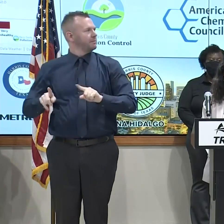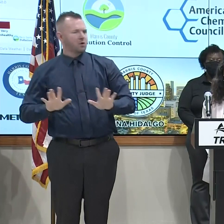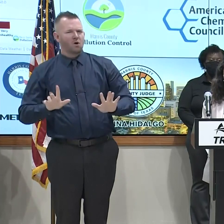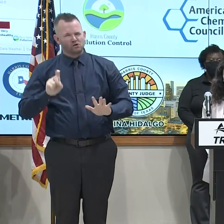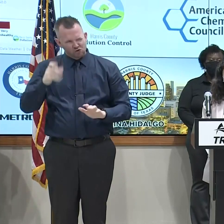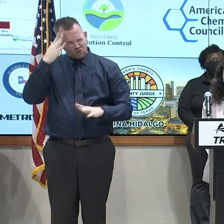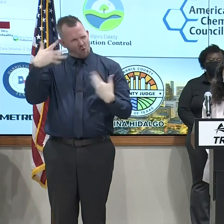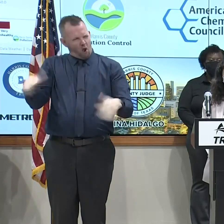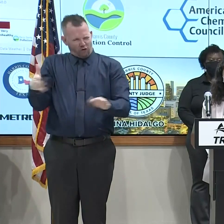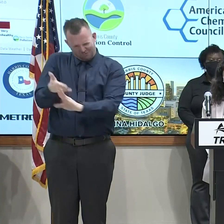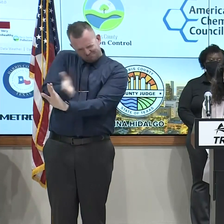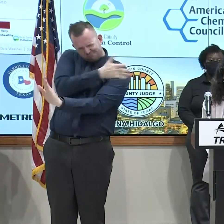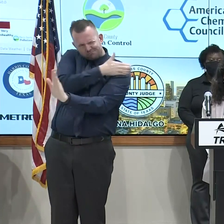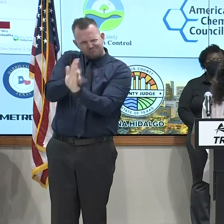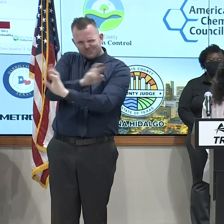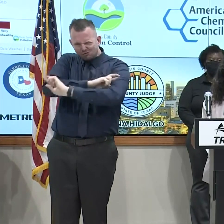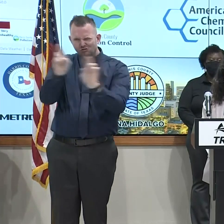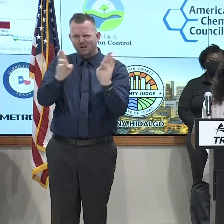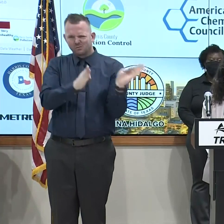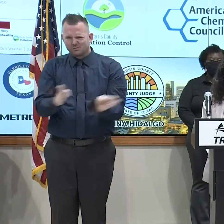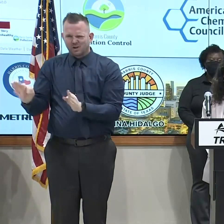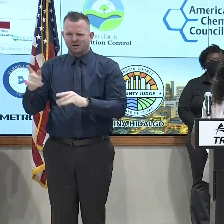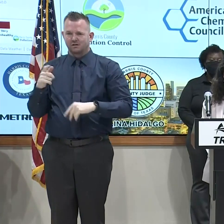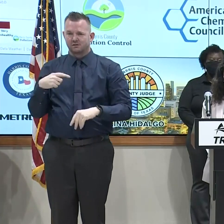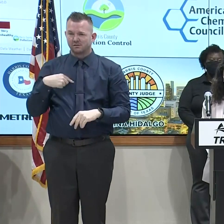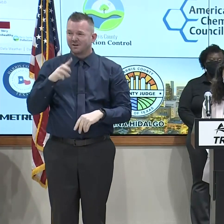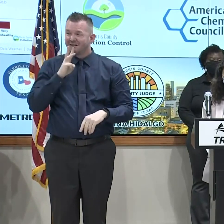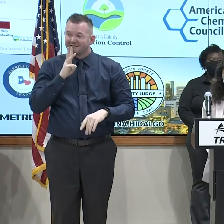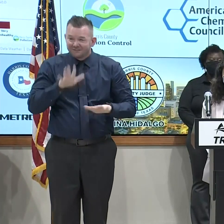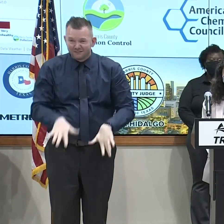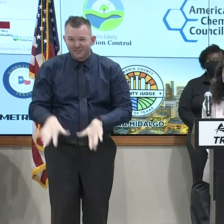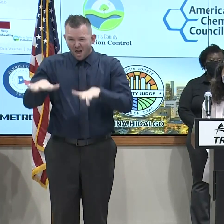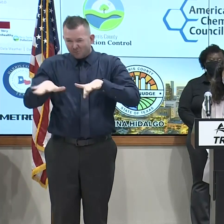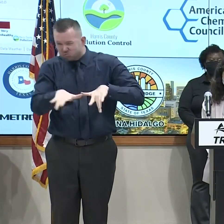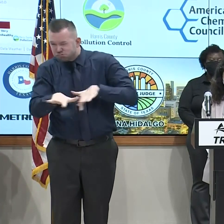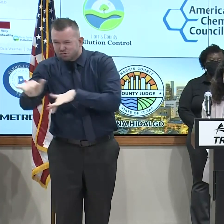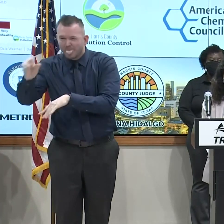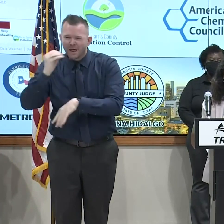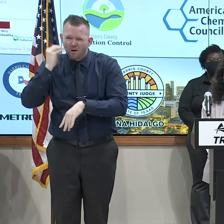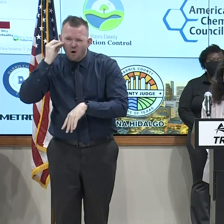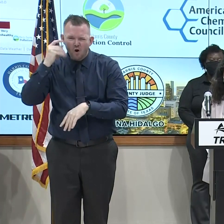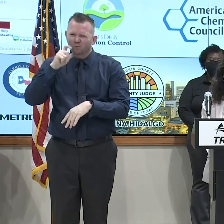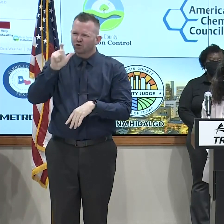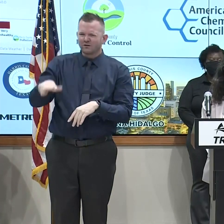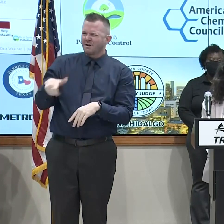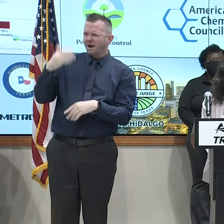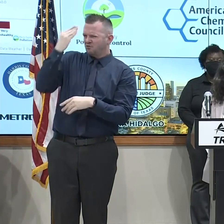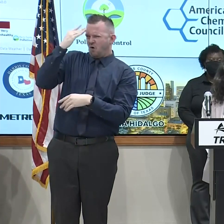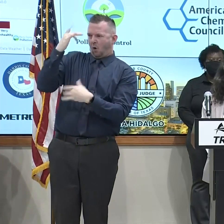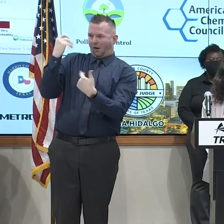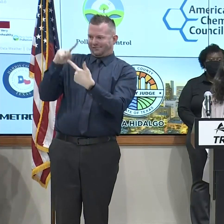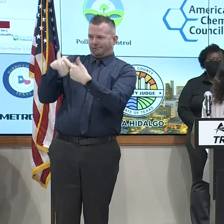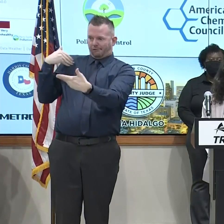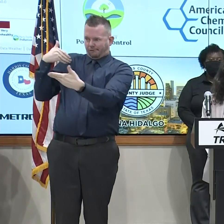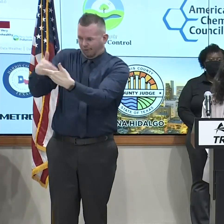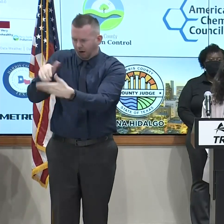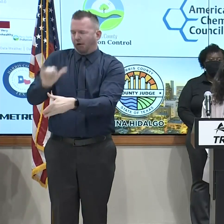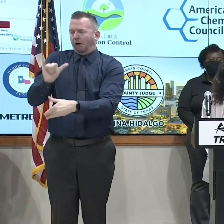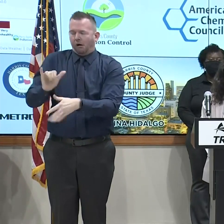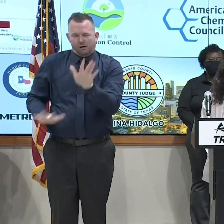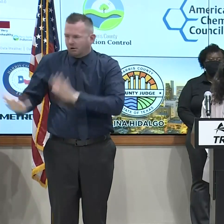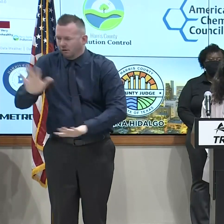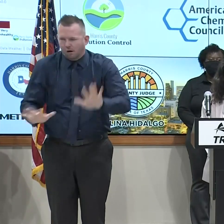when floodwaters seep into their homes, or when their kids and their neighbors' kids are all diagnosed with